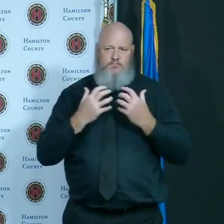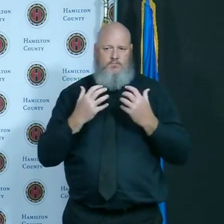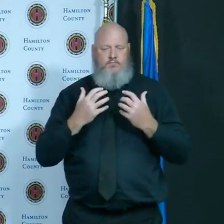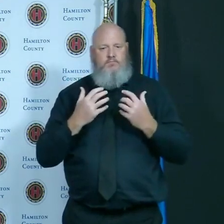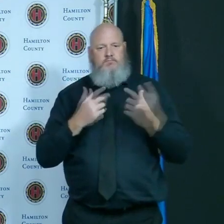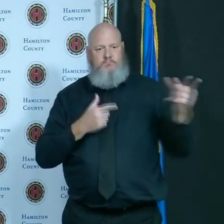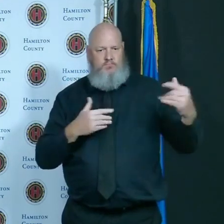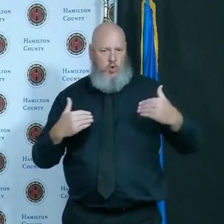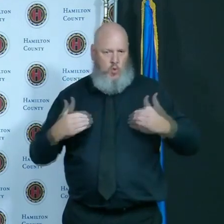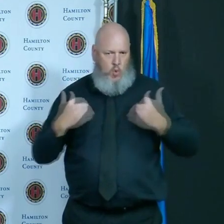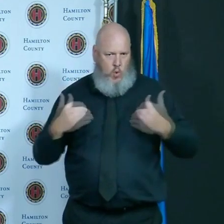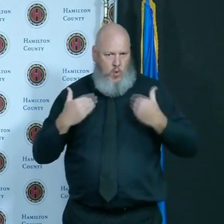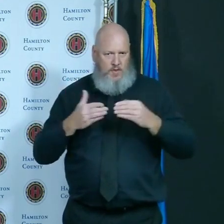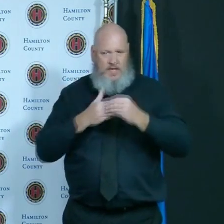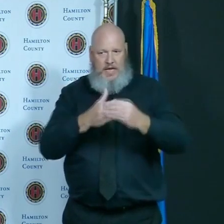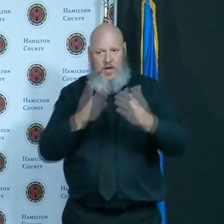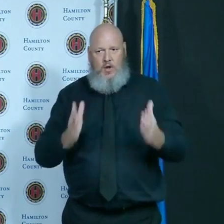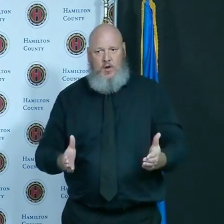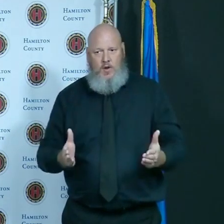it over to Commissioner Parks.